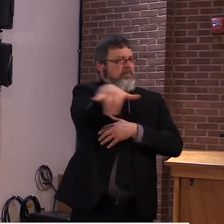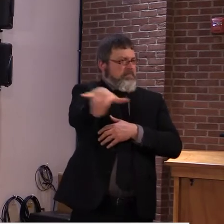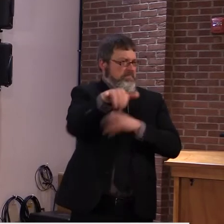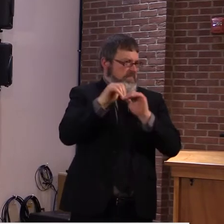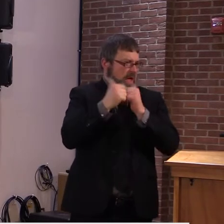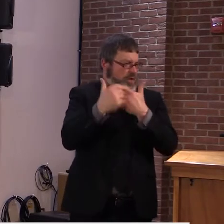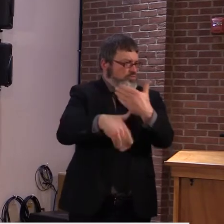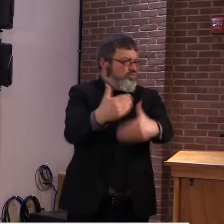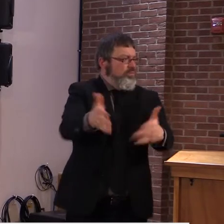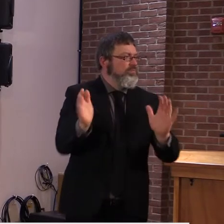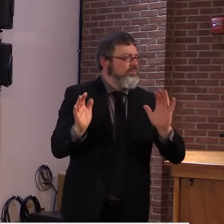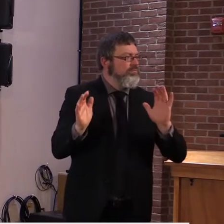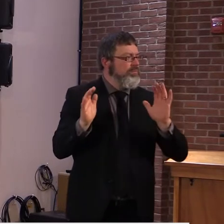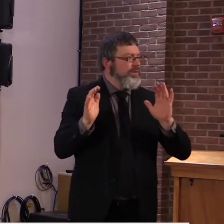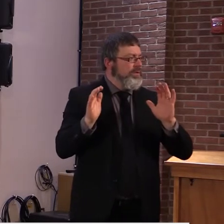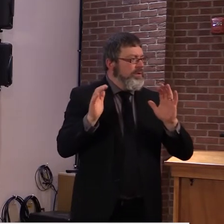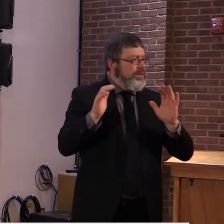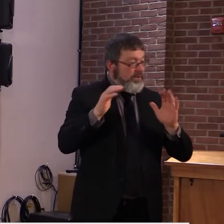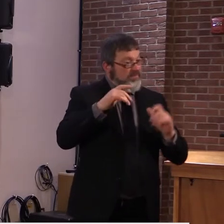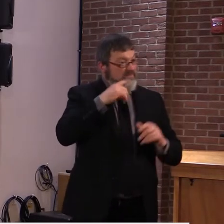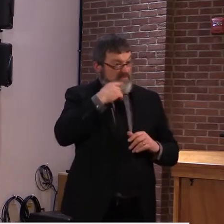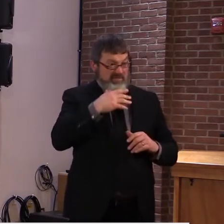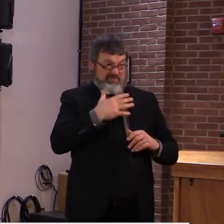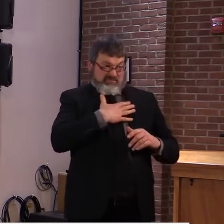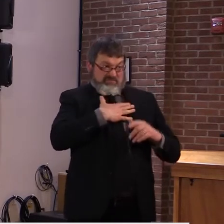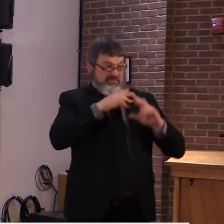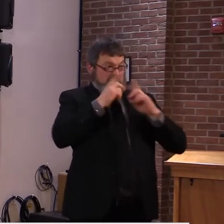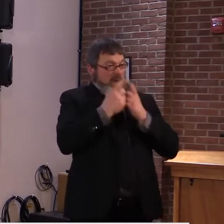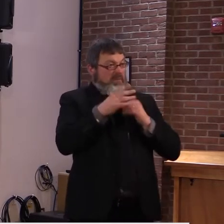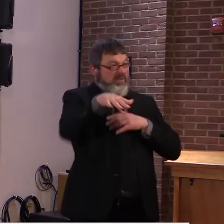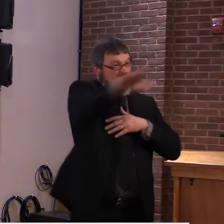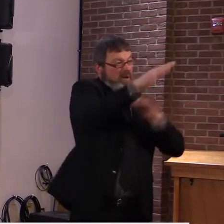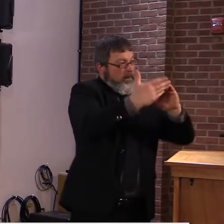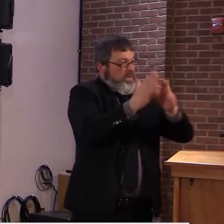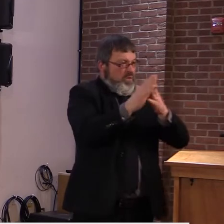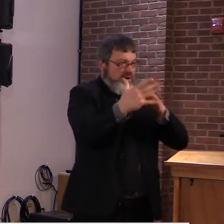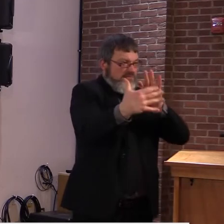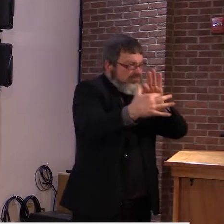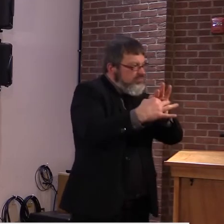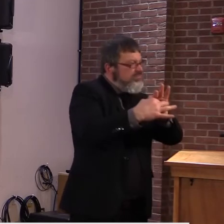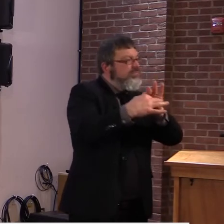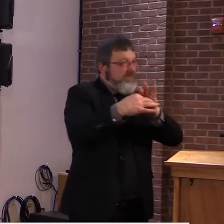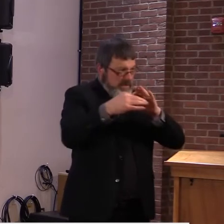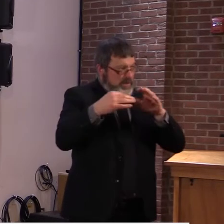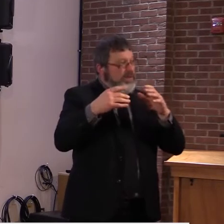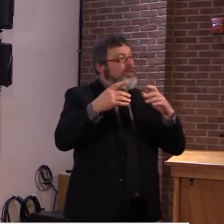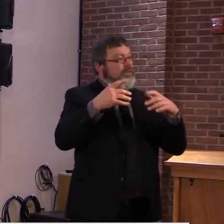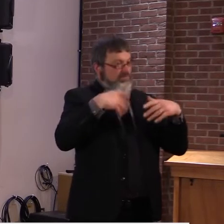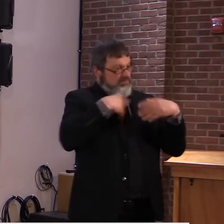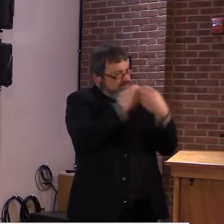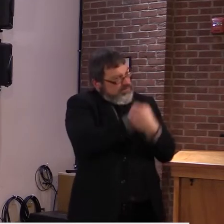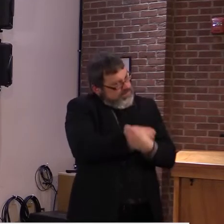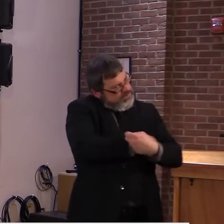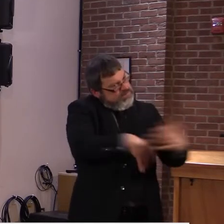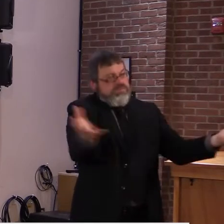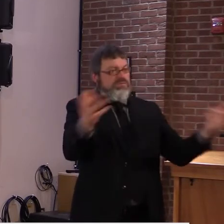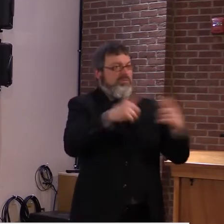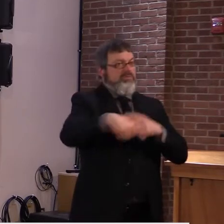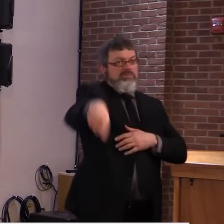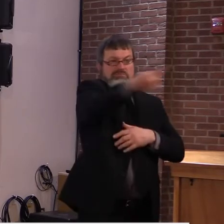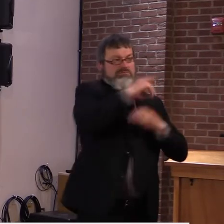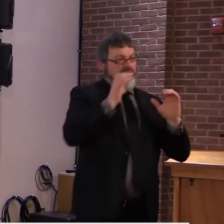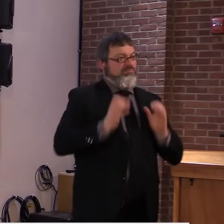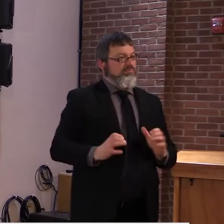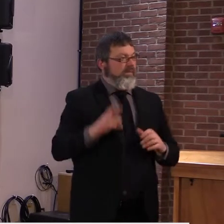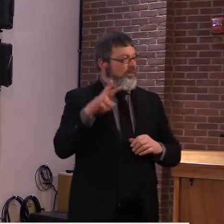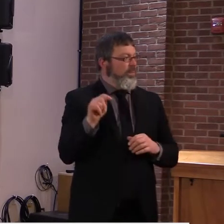being creative about other ways to get vaccine to people as opposed to people to the vaccine. And I think we